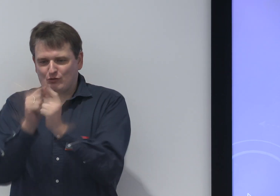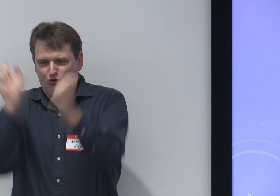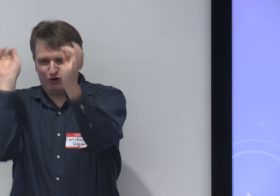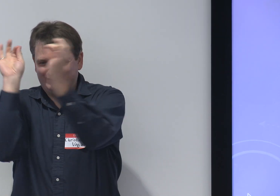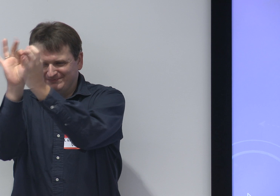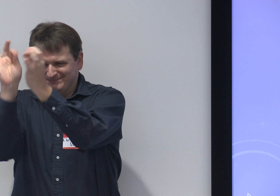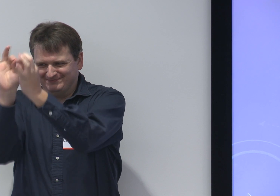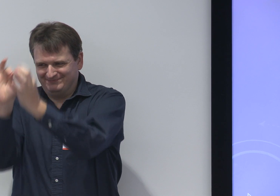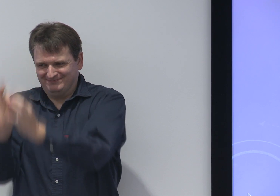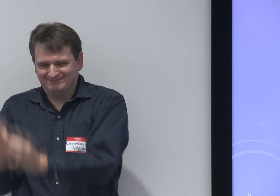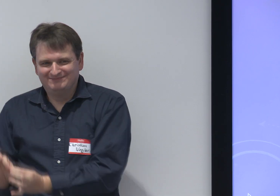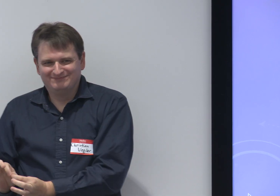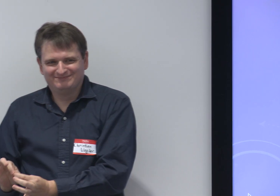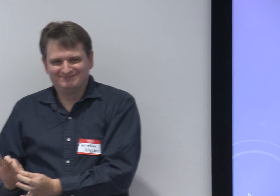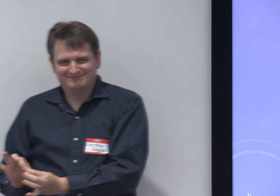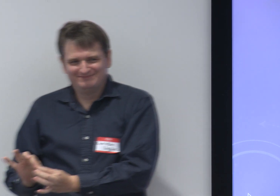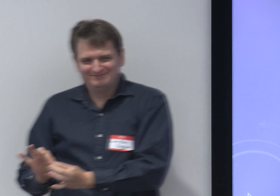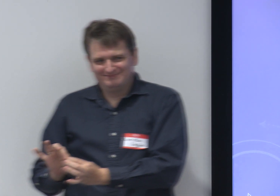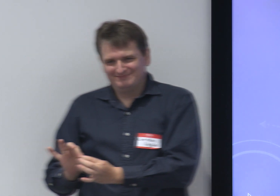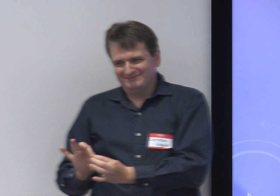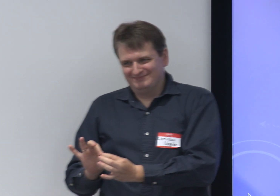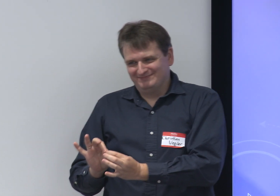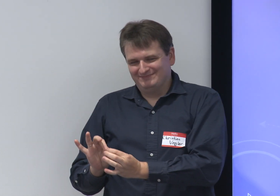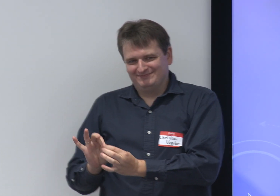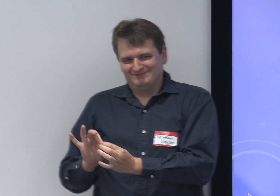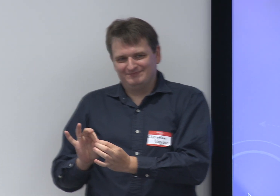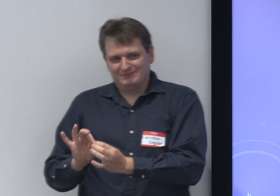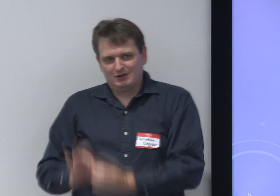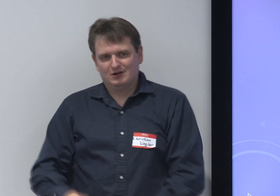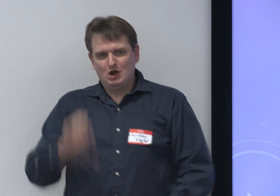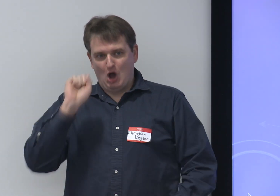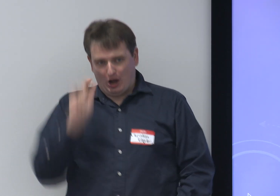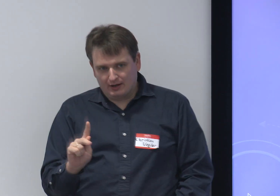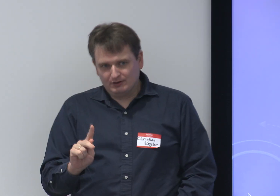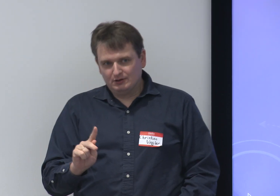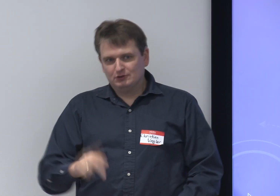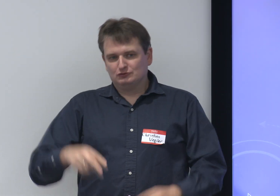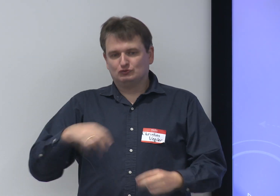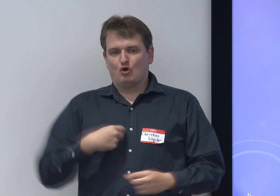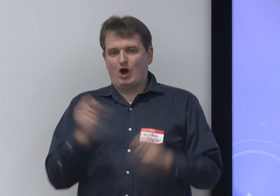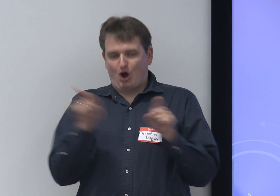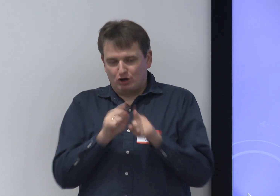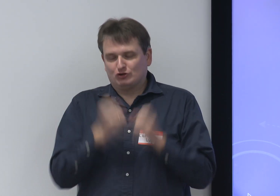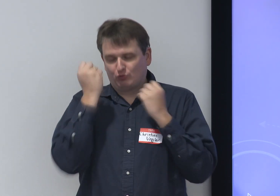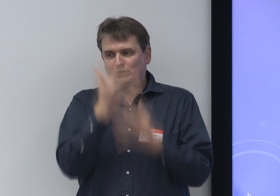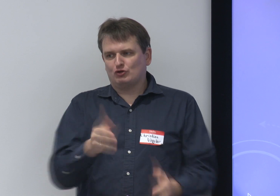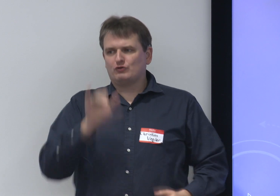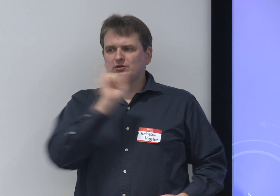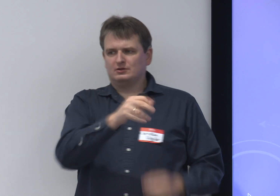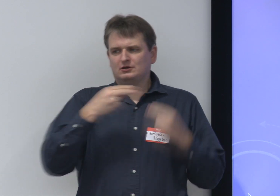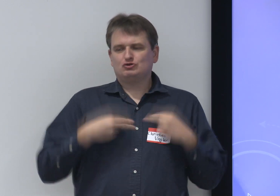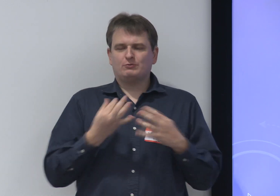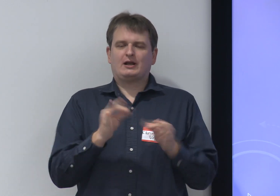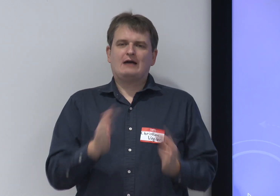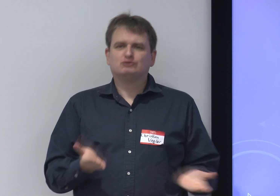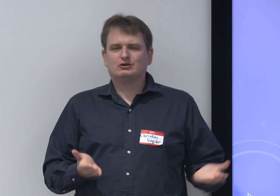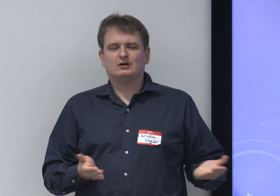again with every word, but to perfection. Okay? I also want to let you know that the